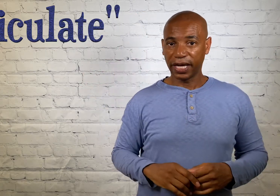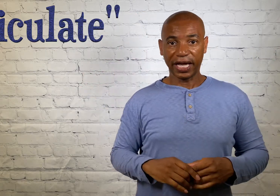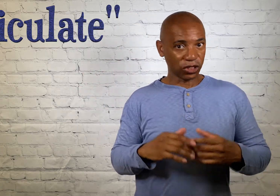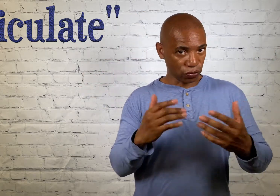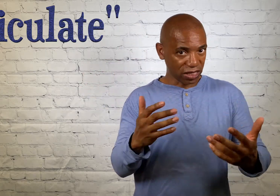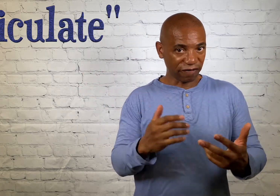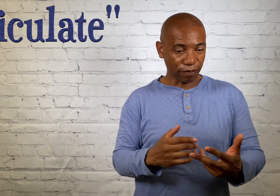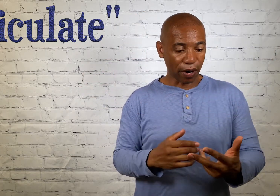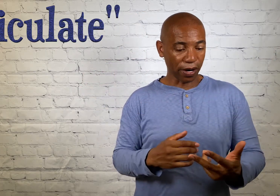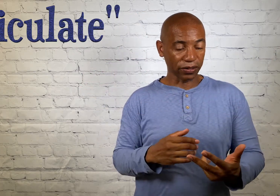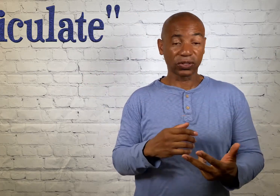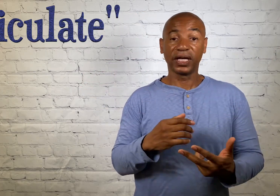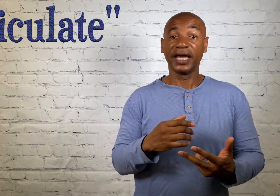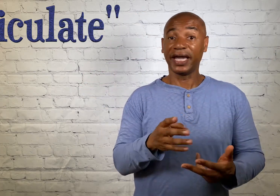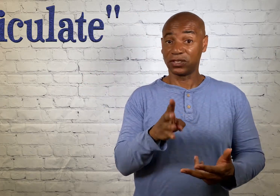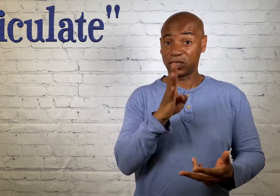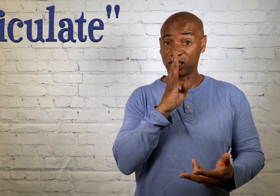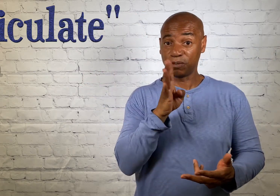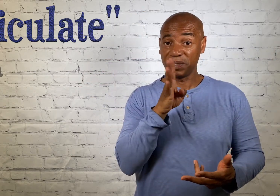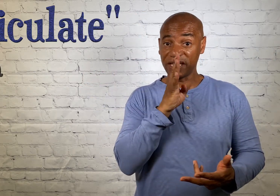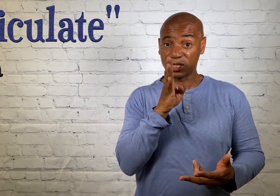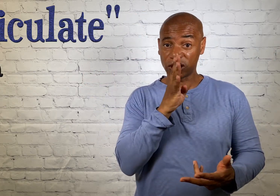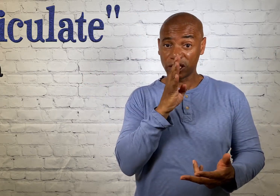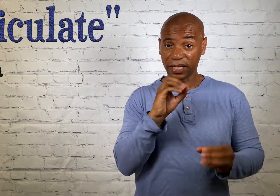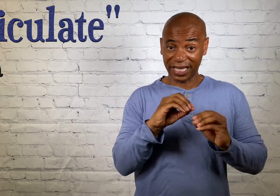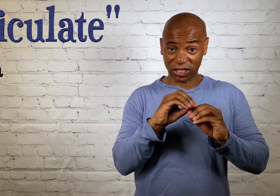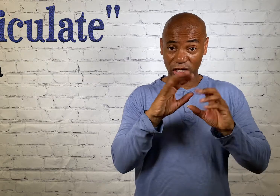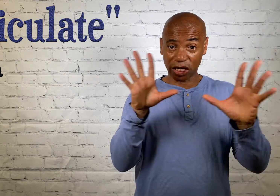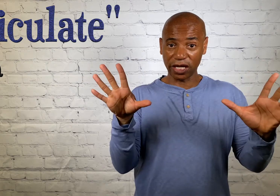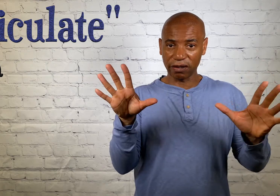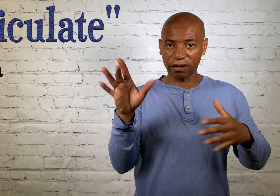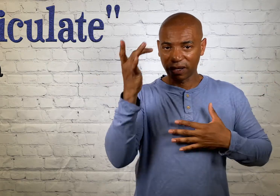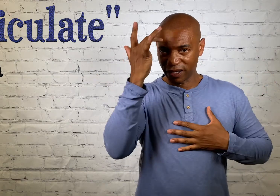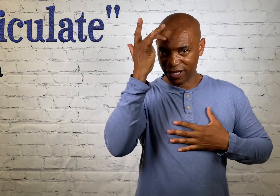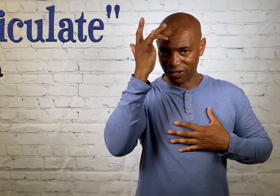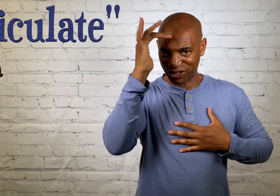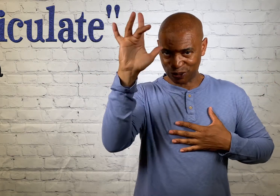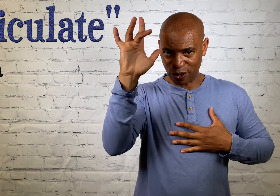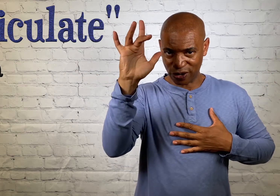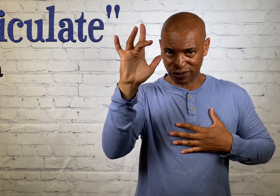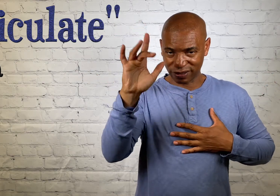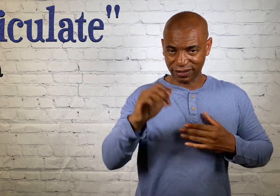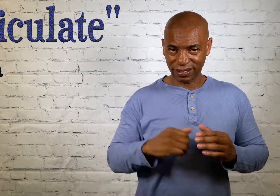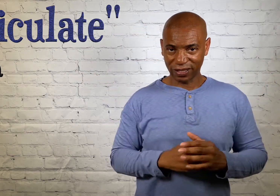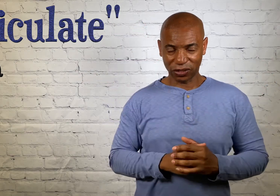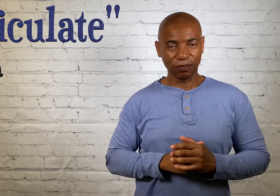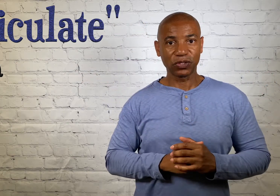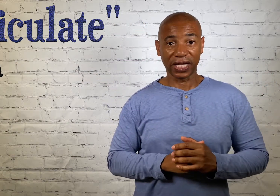it's three different parts. It's speech, it's clear, and they're smart. So let me do that again.